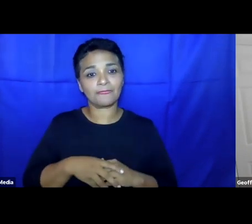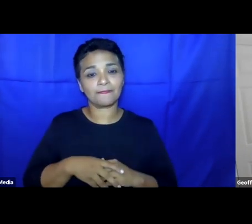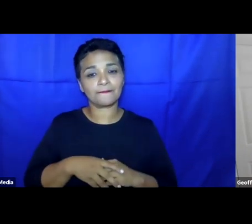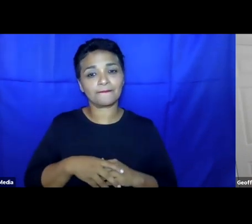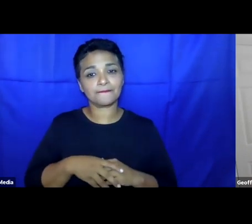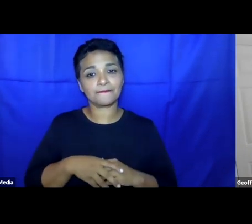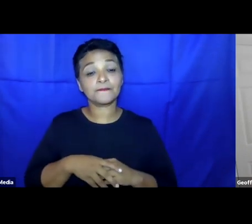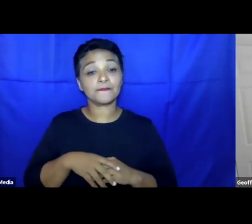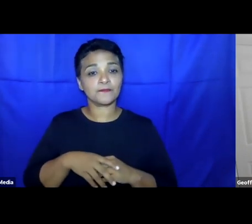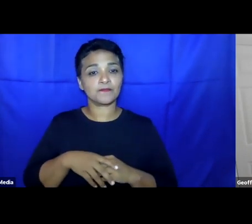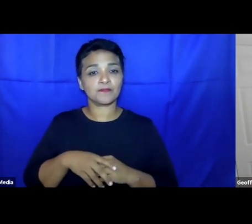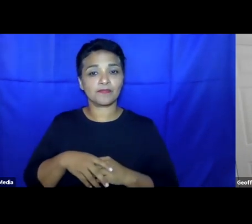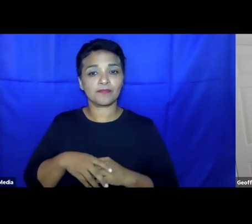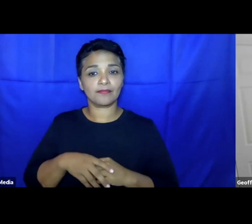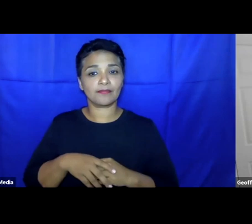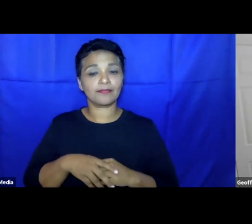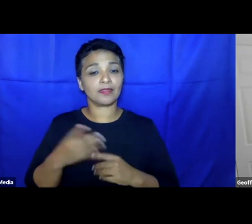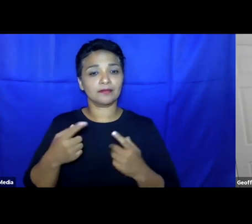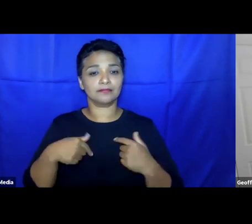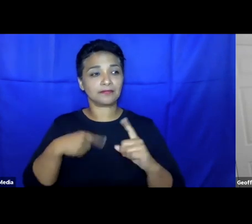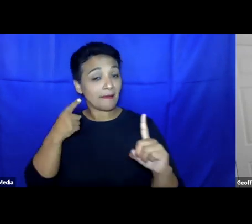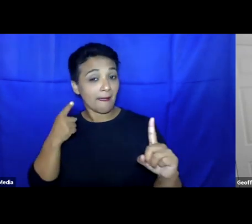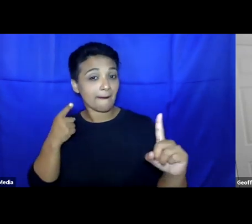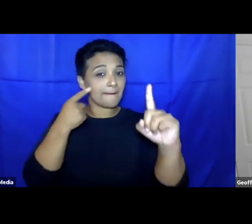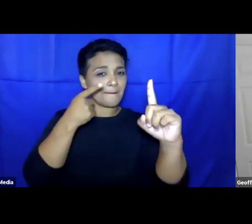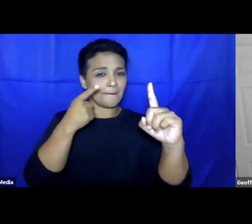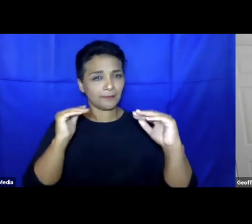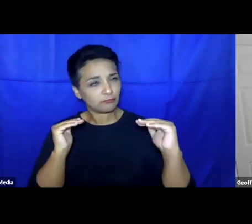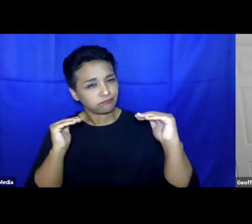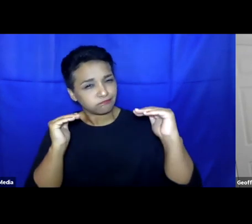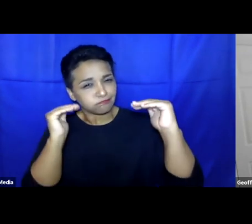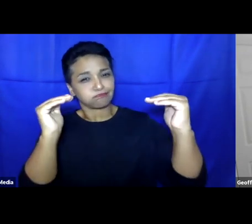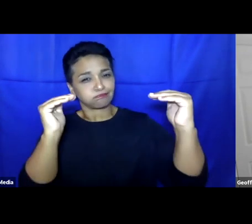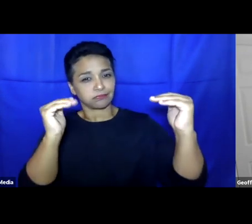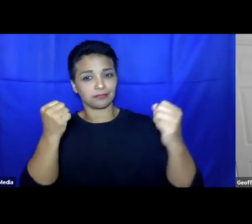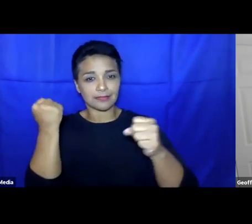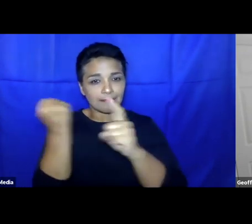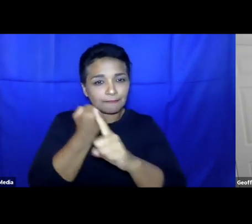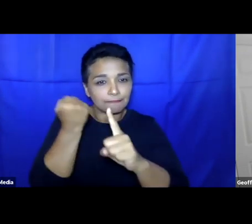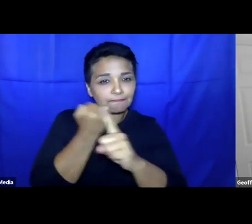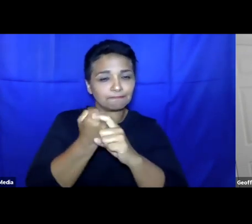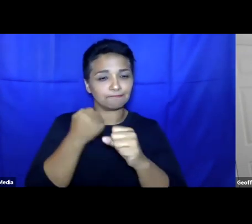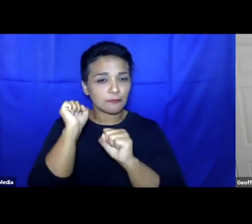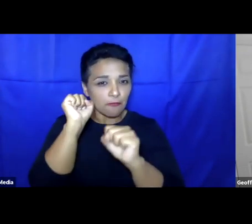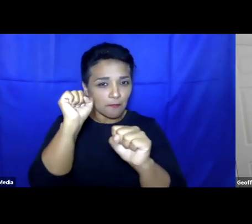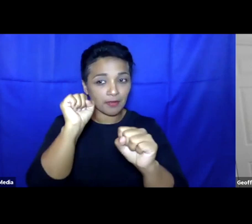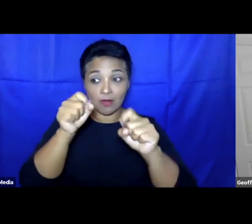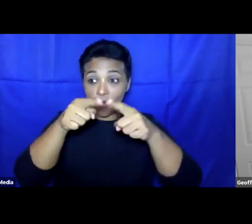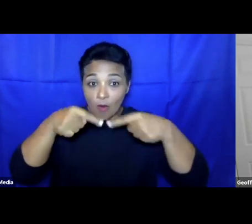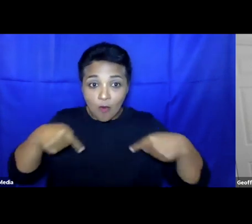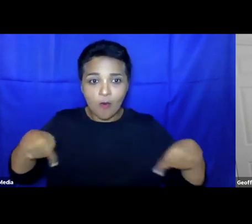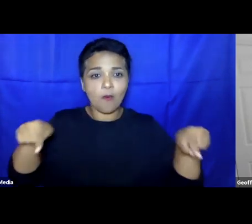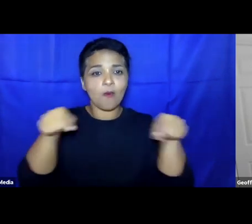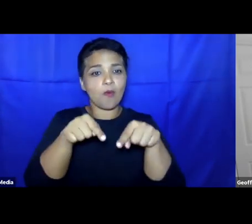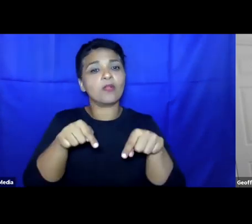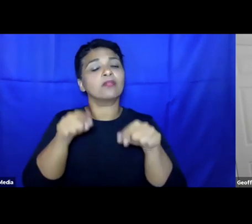the Aiming Higher campaign, which is part of this, is something that everybody